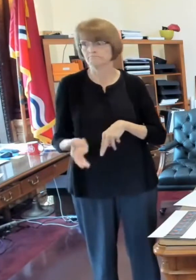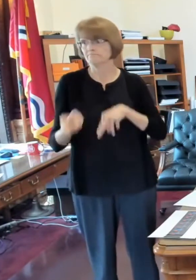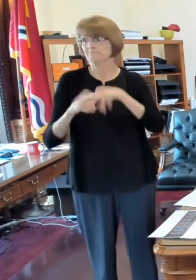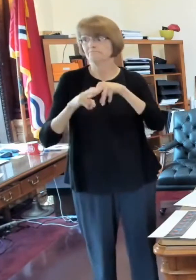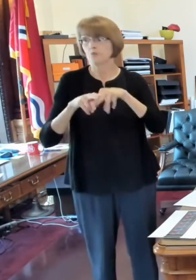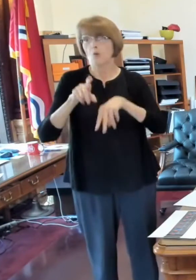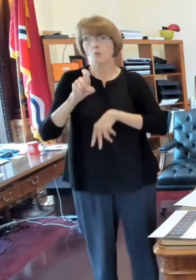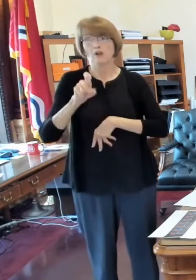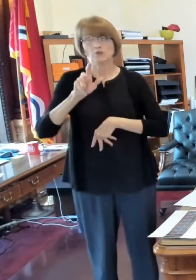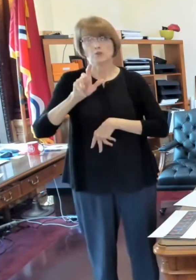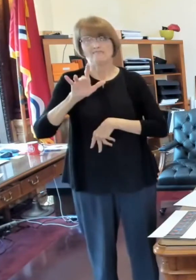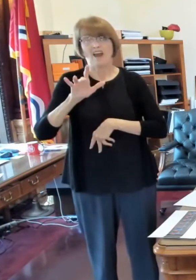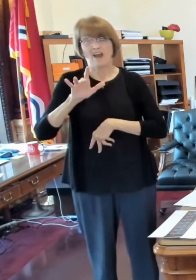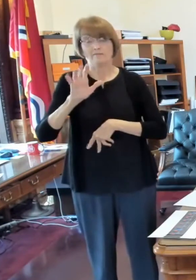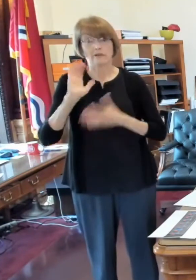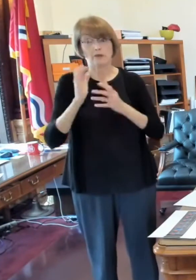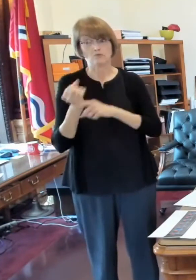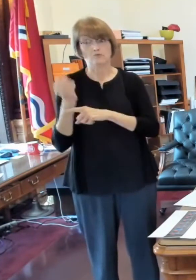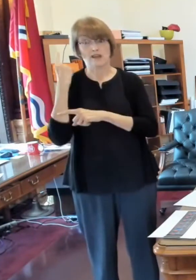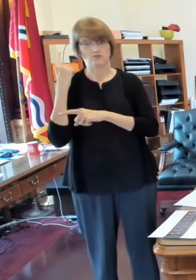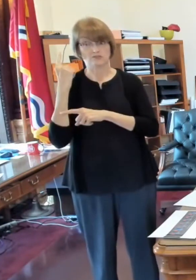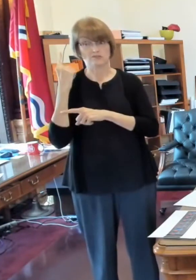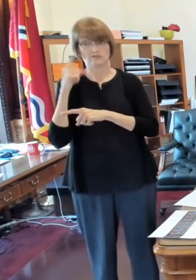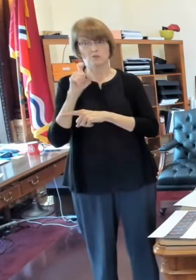125, I think, over last year.